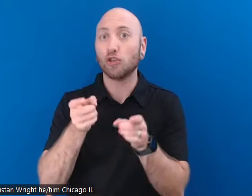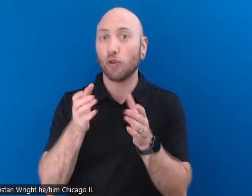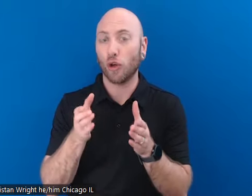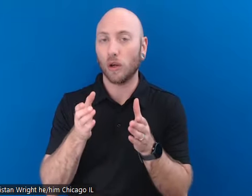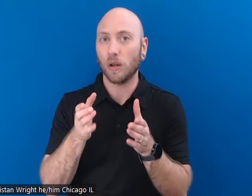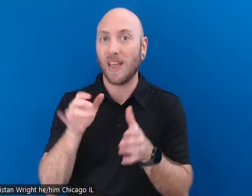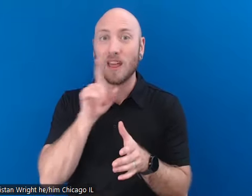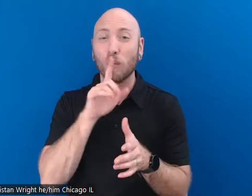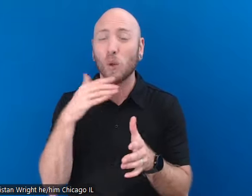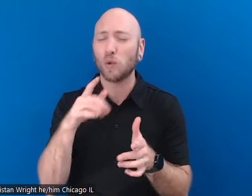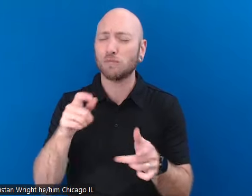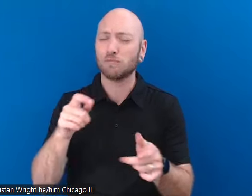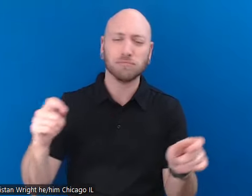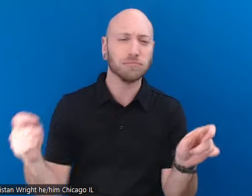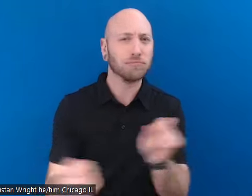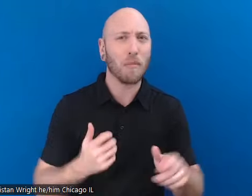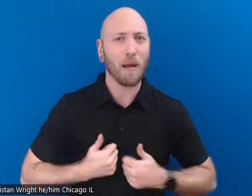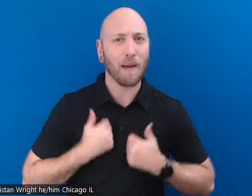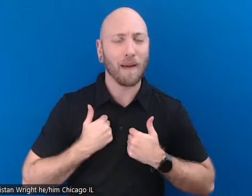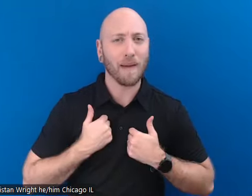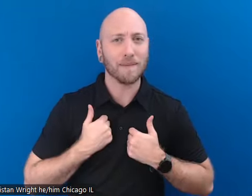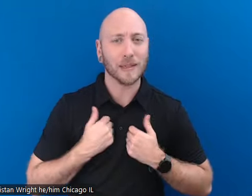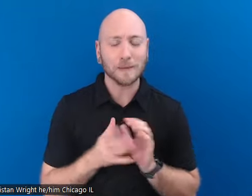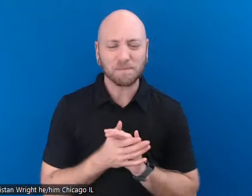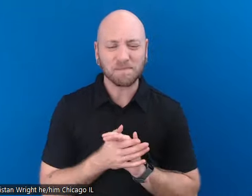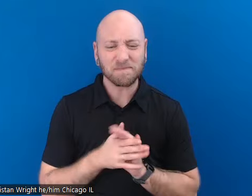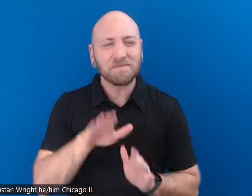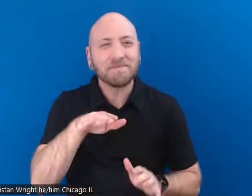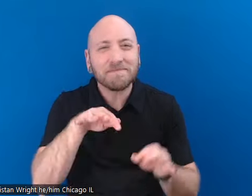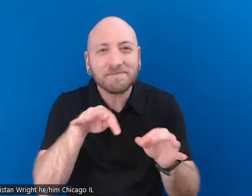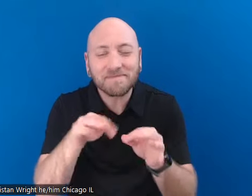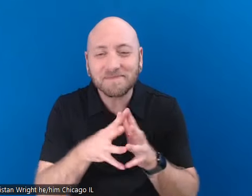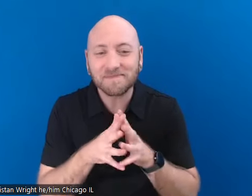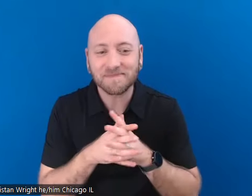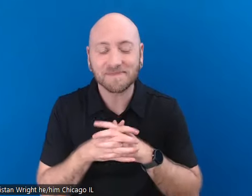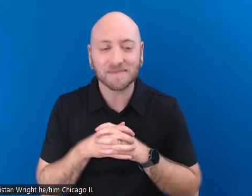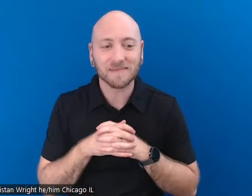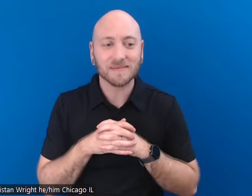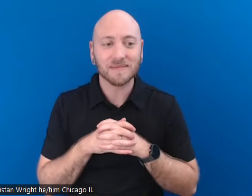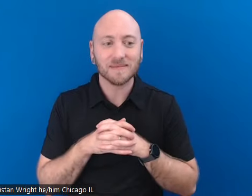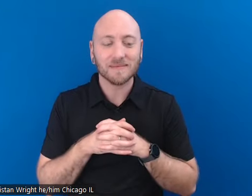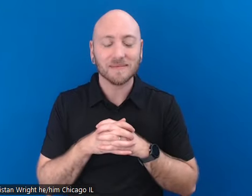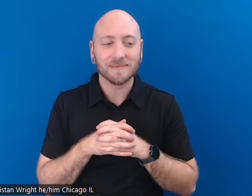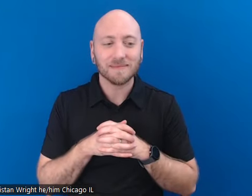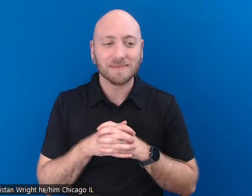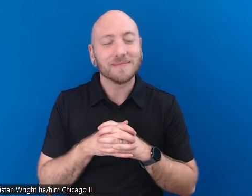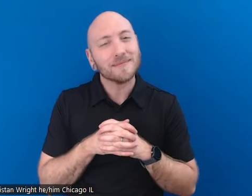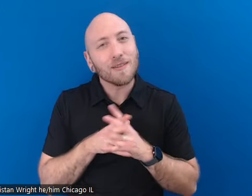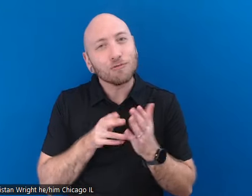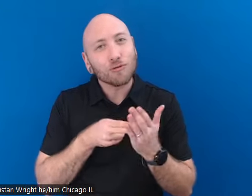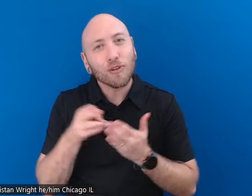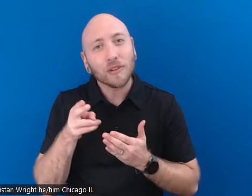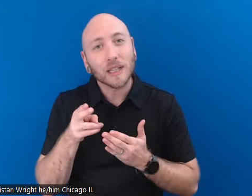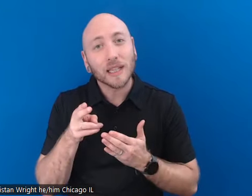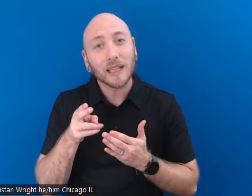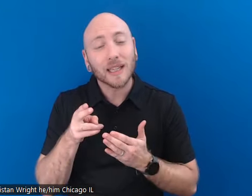know, young people's meetings and YPAA really, really got me sober. I had always